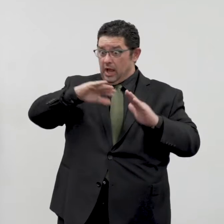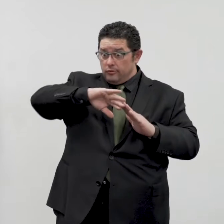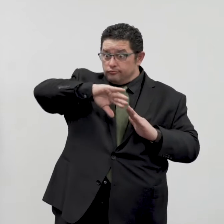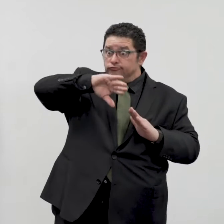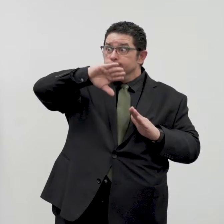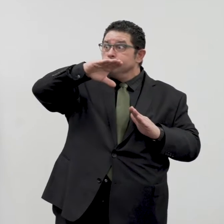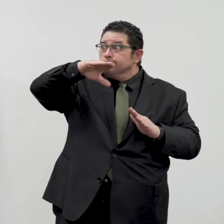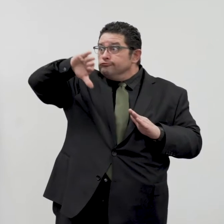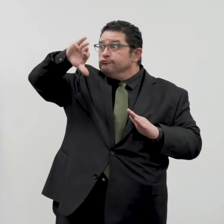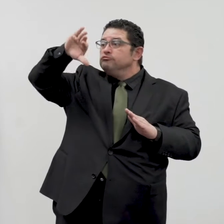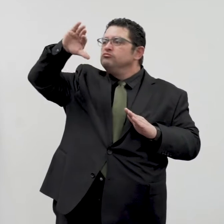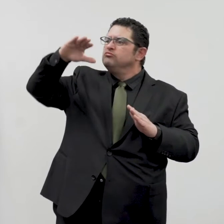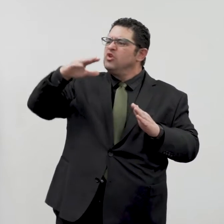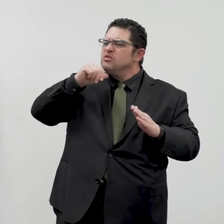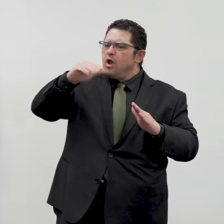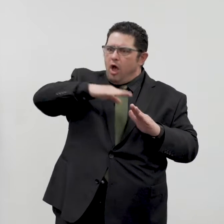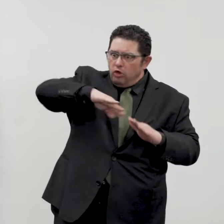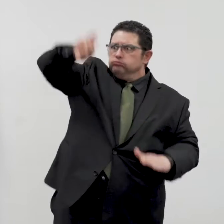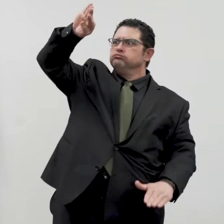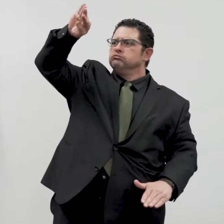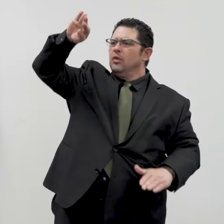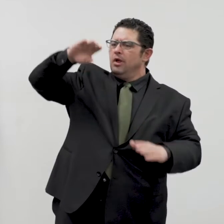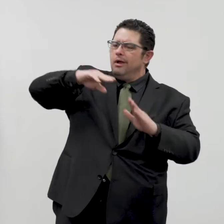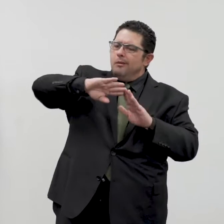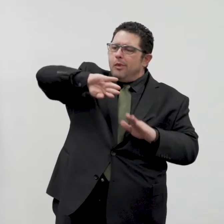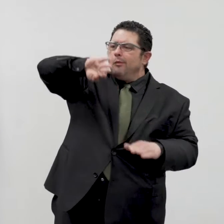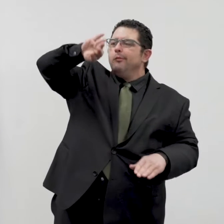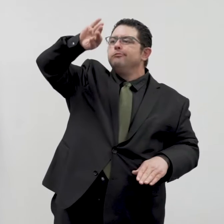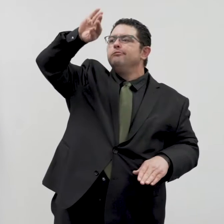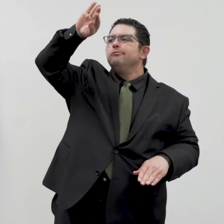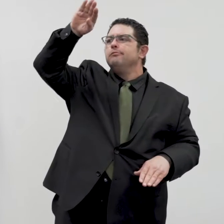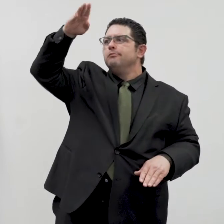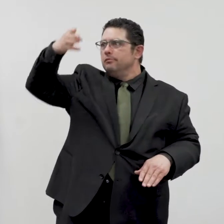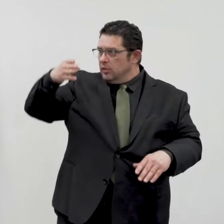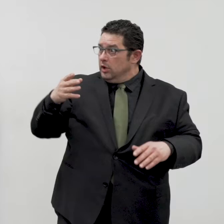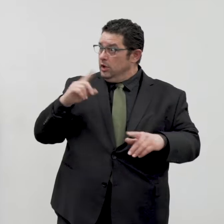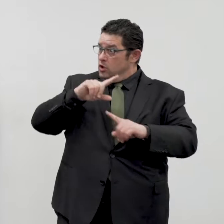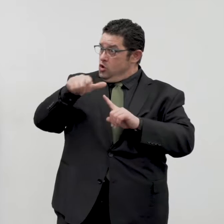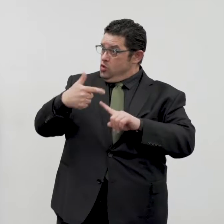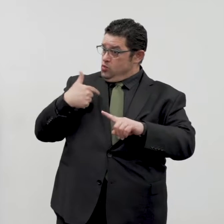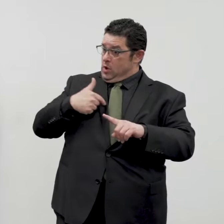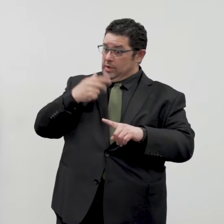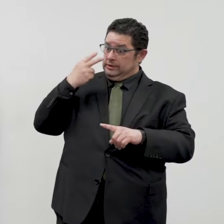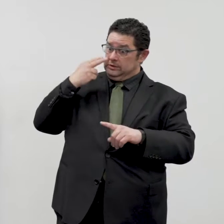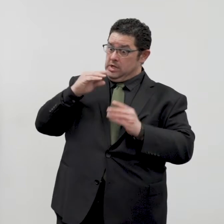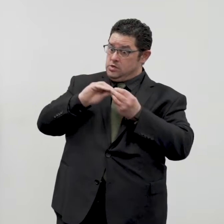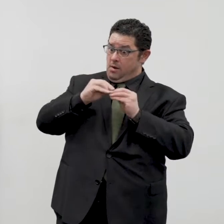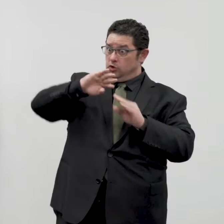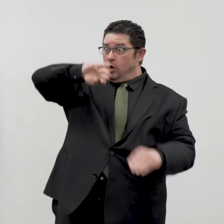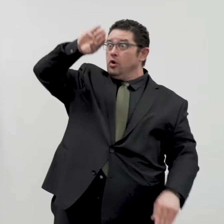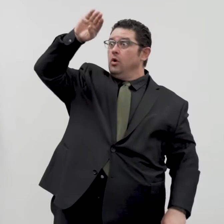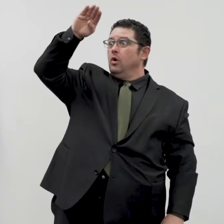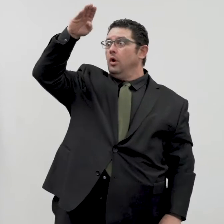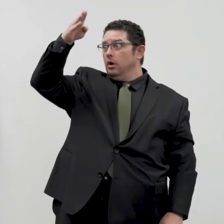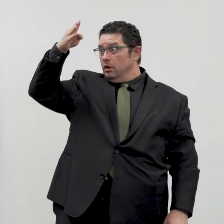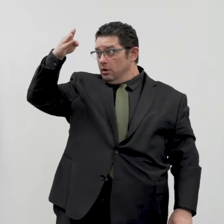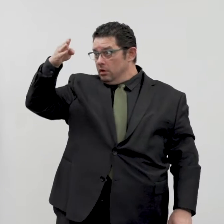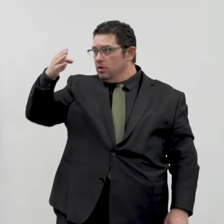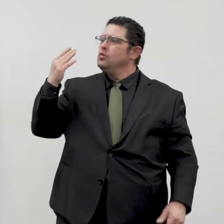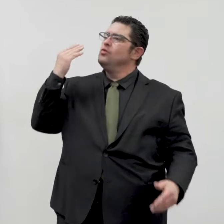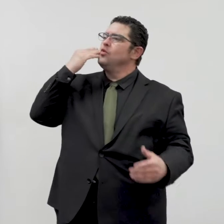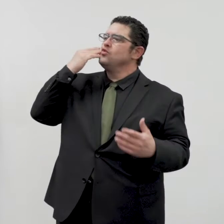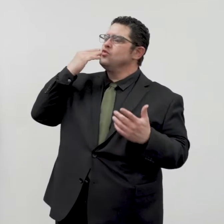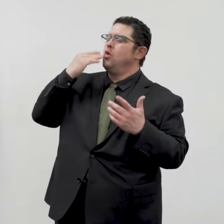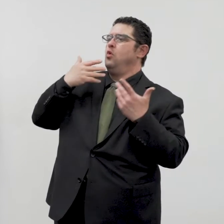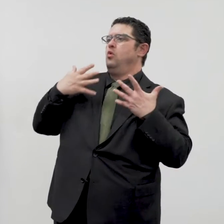of a spike, but I think we have to wait and see where those numbers are. And when we see those numbers start to fall off, then we know we're headed in the right direction,